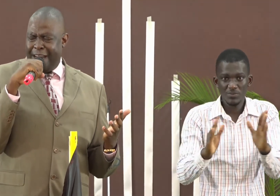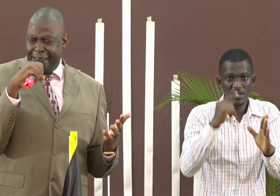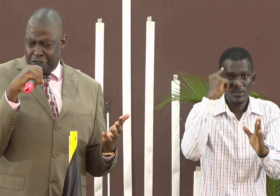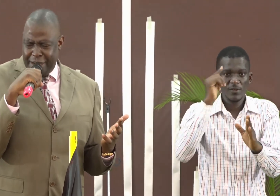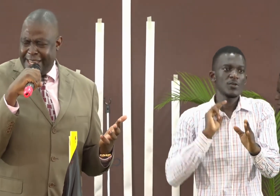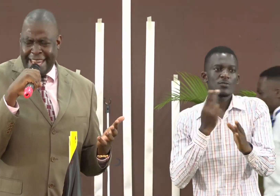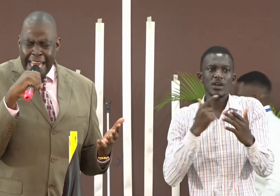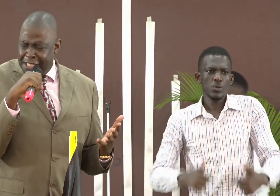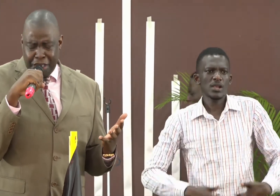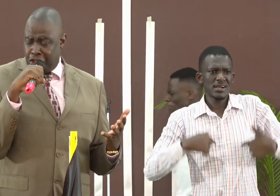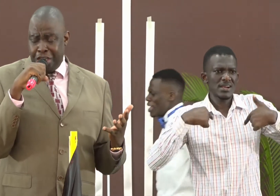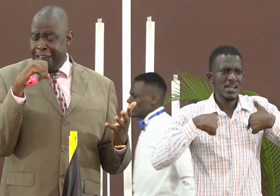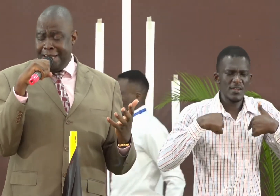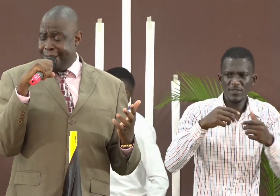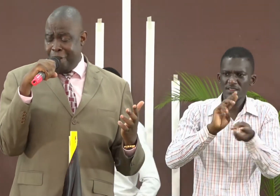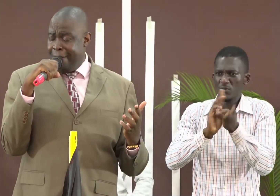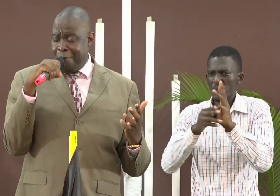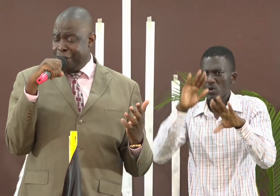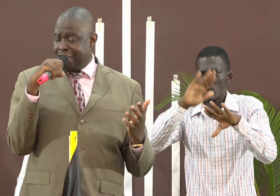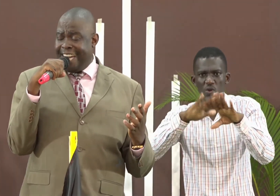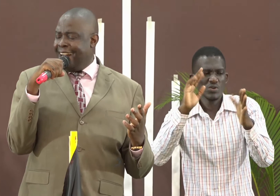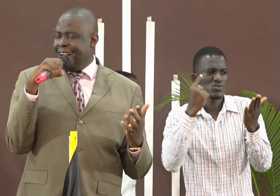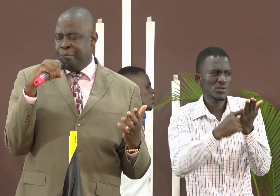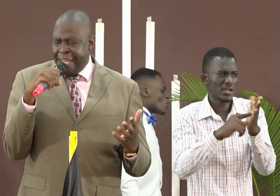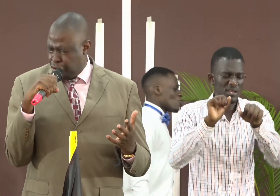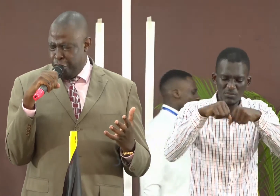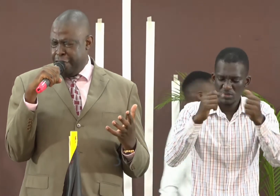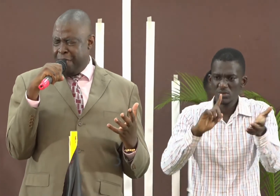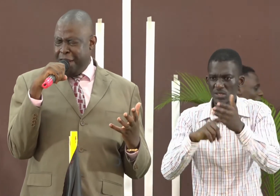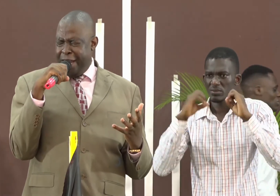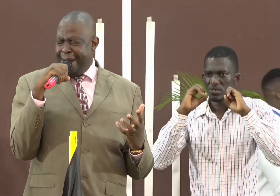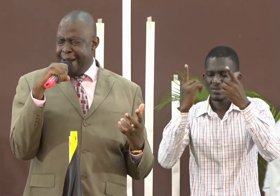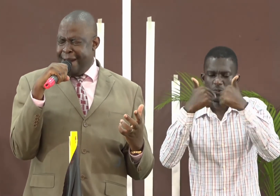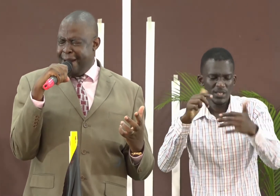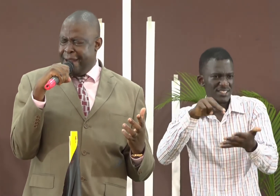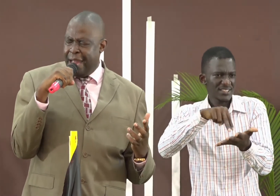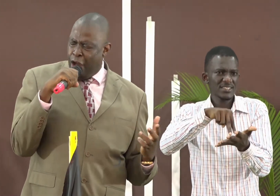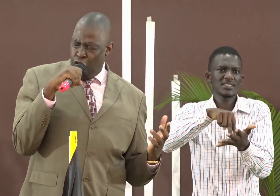chweso duwanye tole Techigenda kulaba mukesa Tuimirira